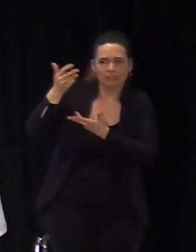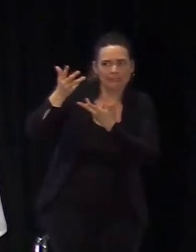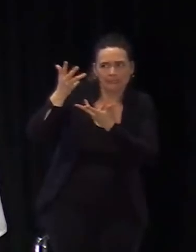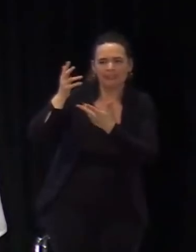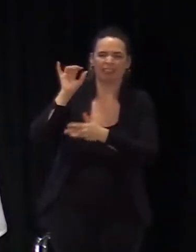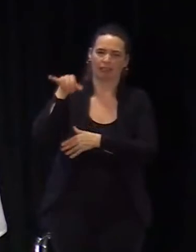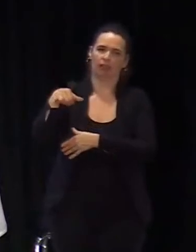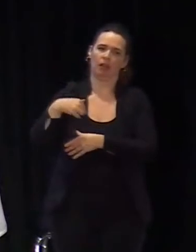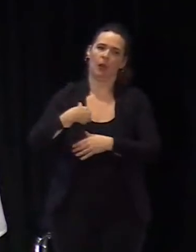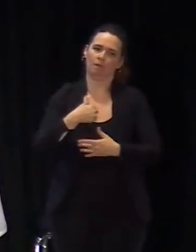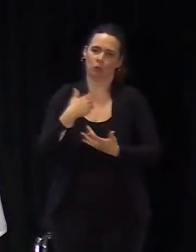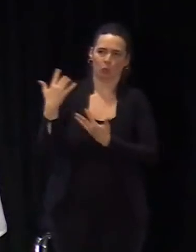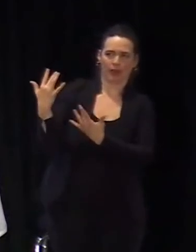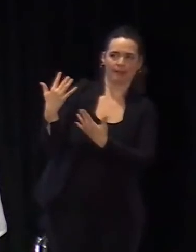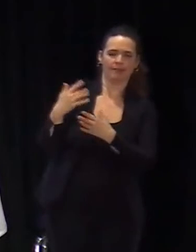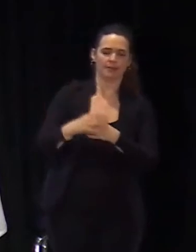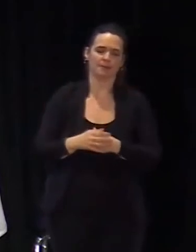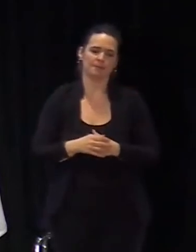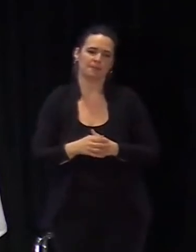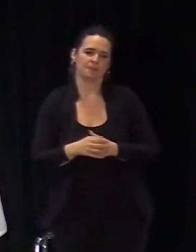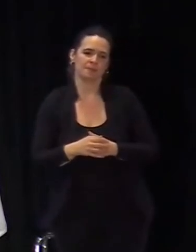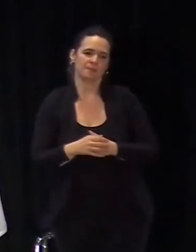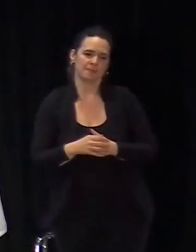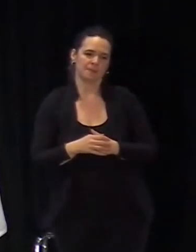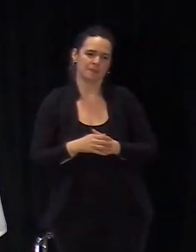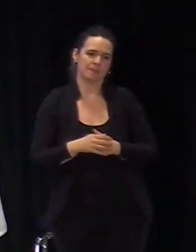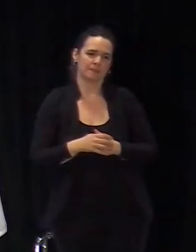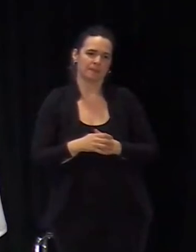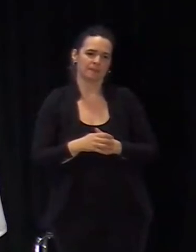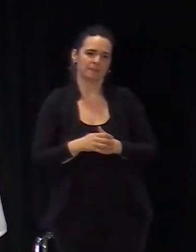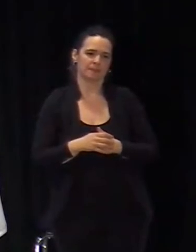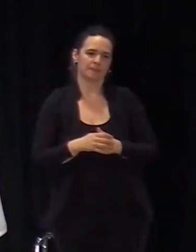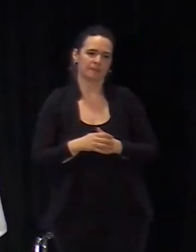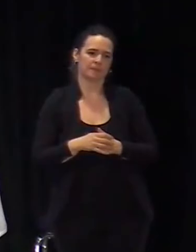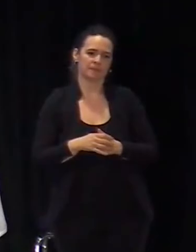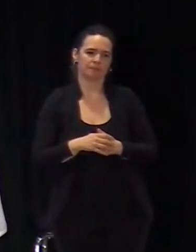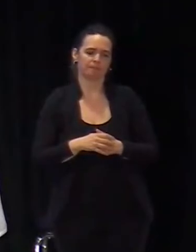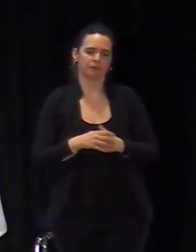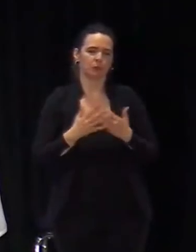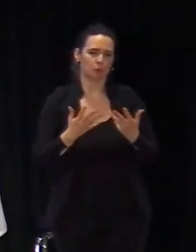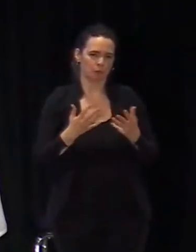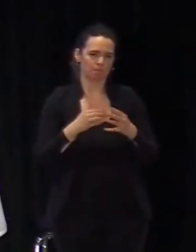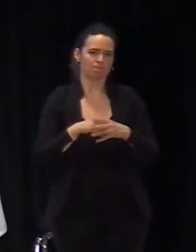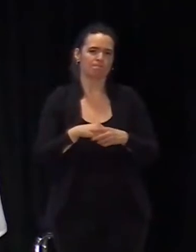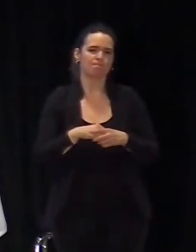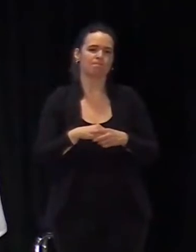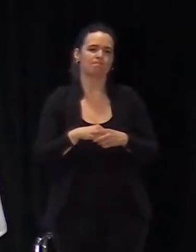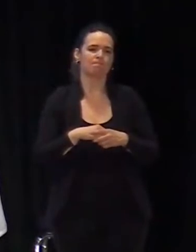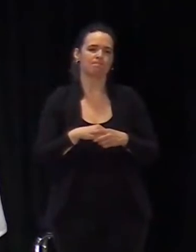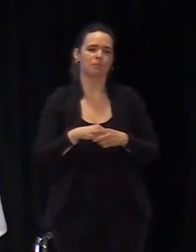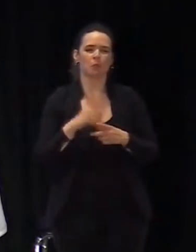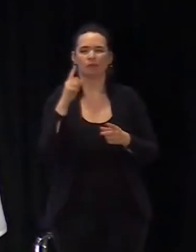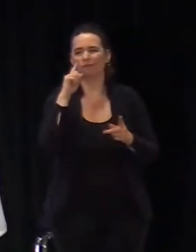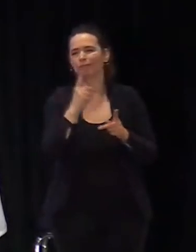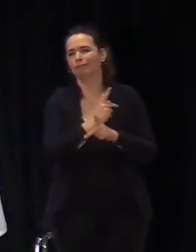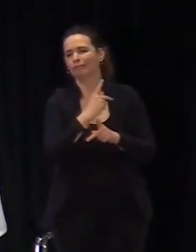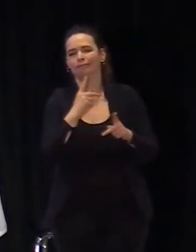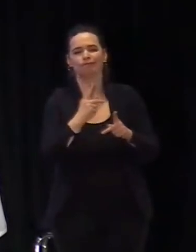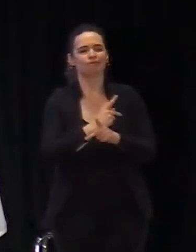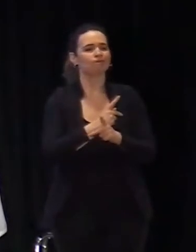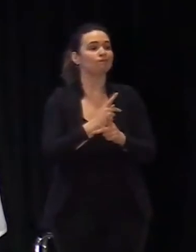Tuesday, 3 o'clock. I haven't even seen Dr. Gupta till right now. So we'll figure it out. We'll figure out the best way to get